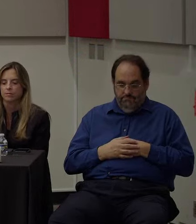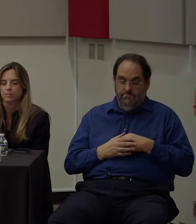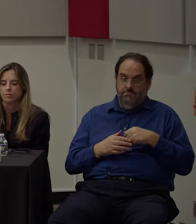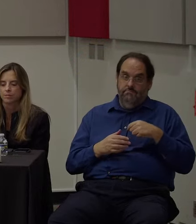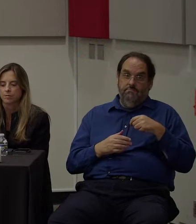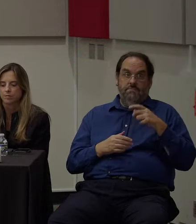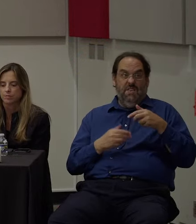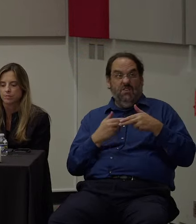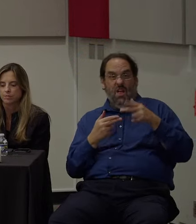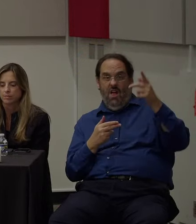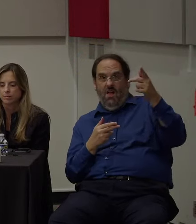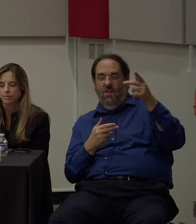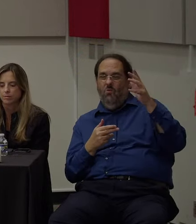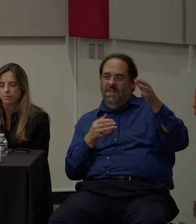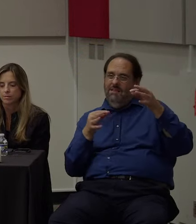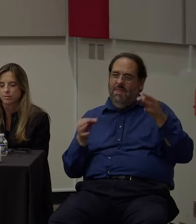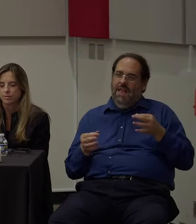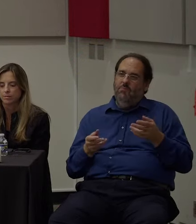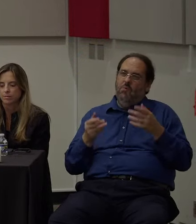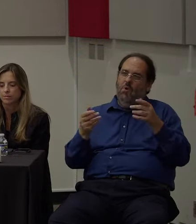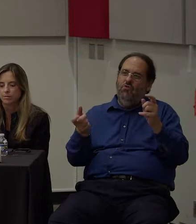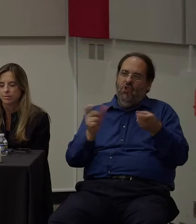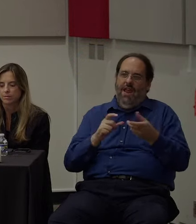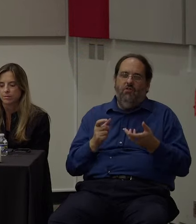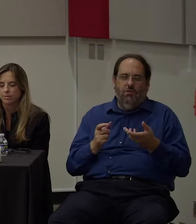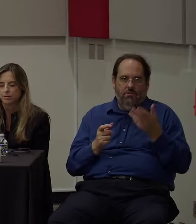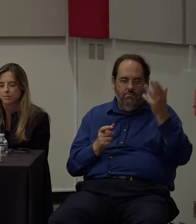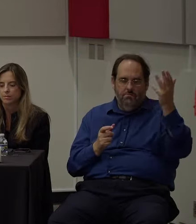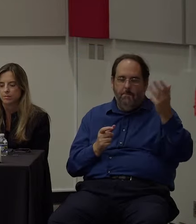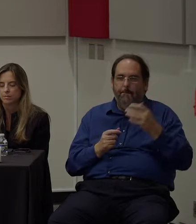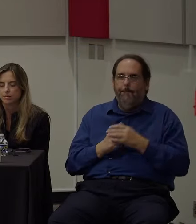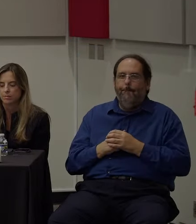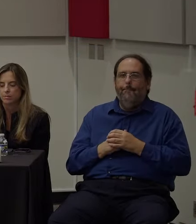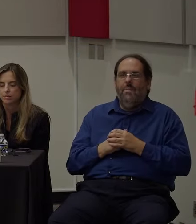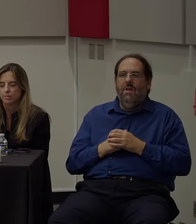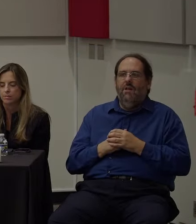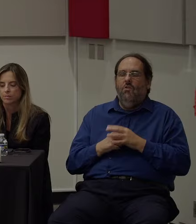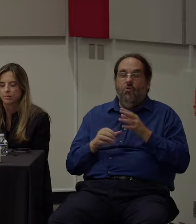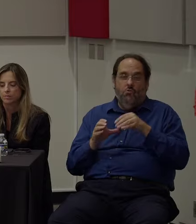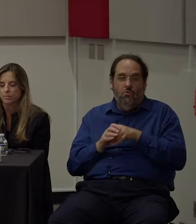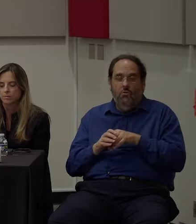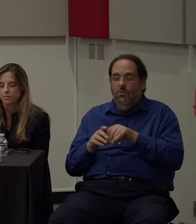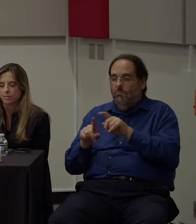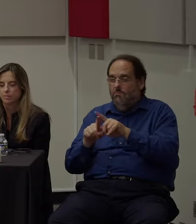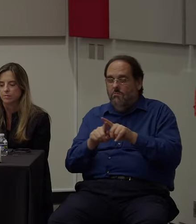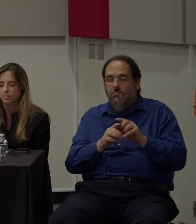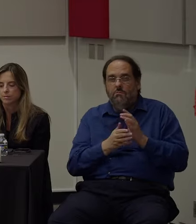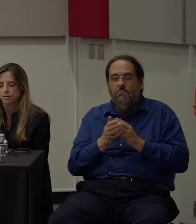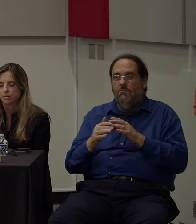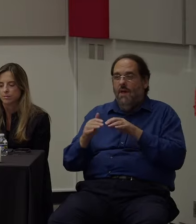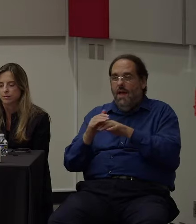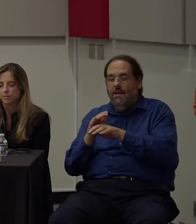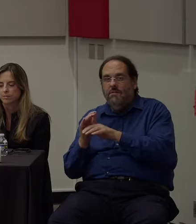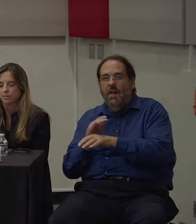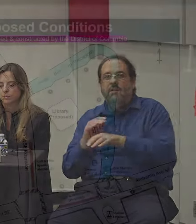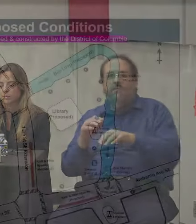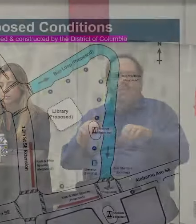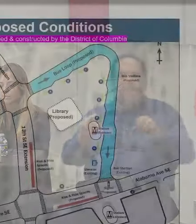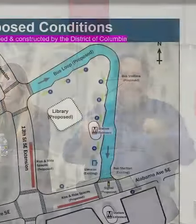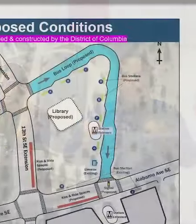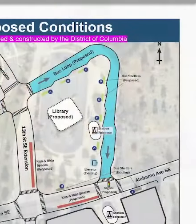On this slide, we'll cover those proposed changes to the transit facilities, covering aspects of access and